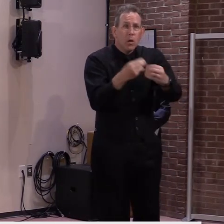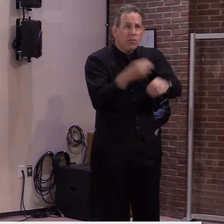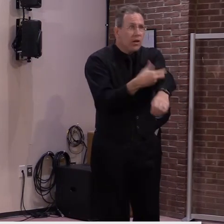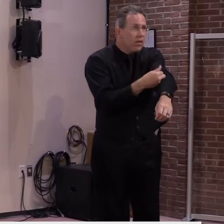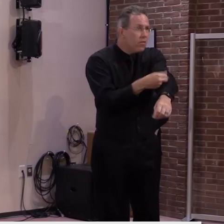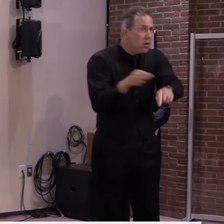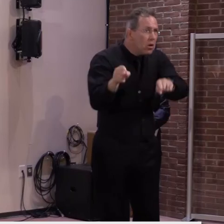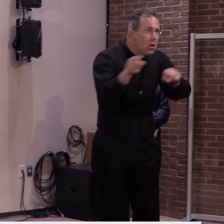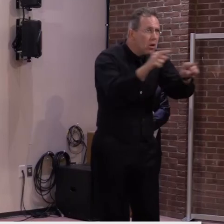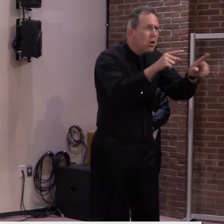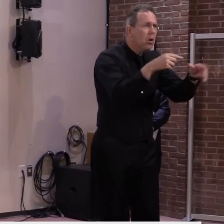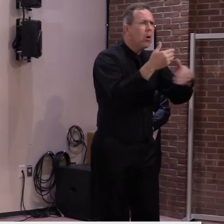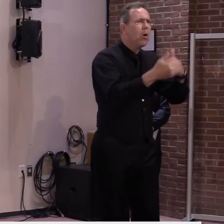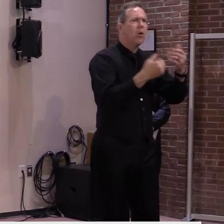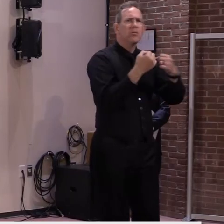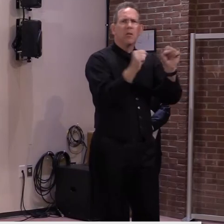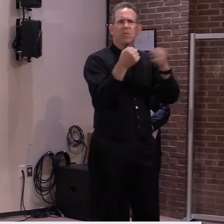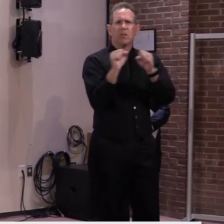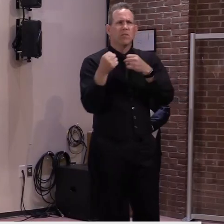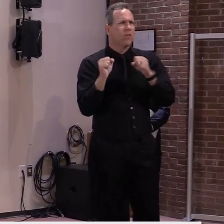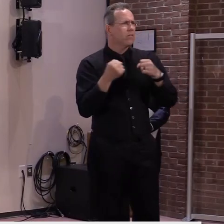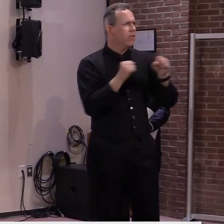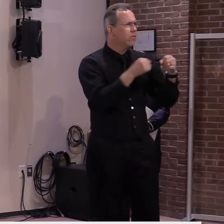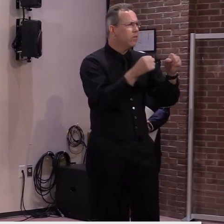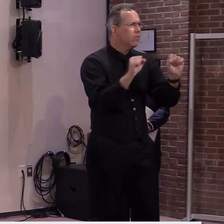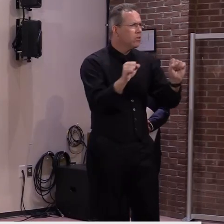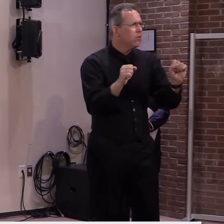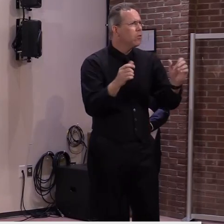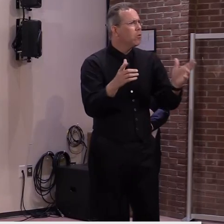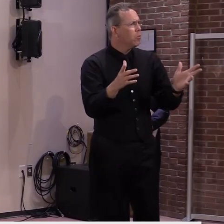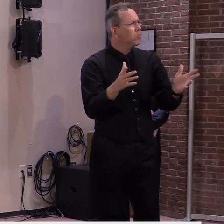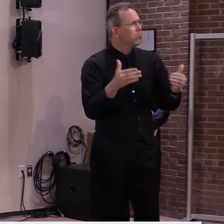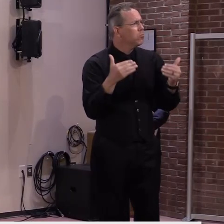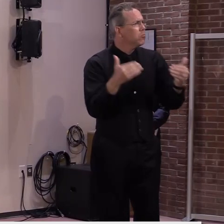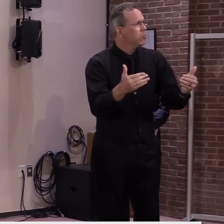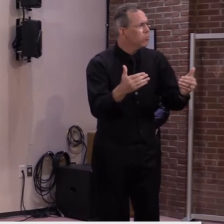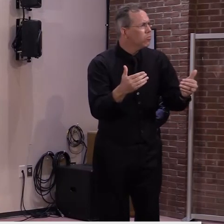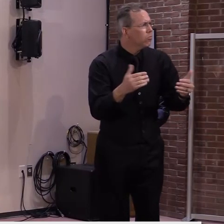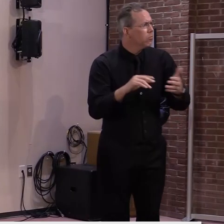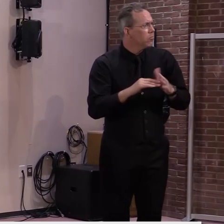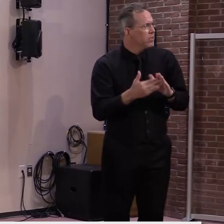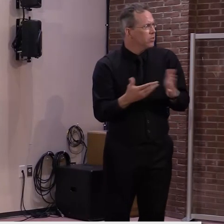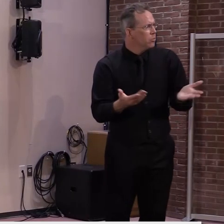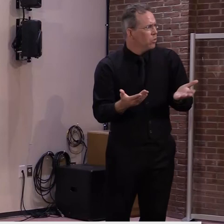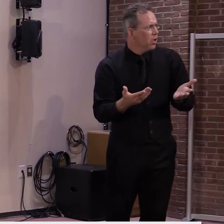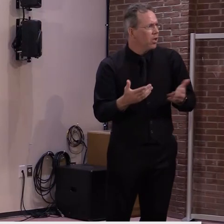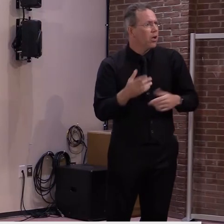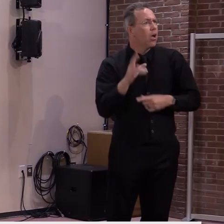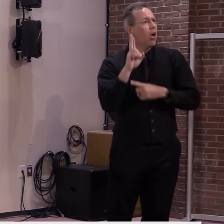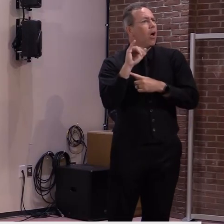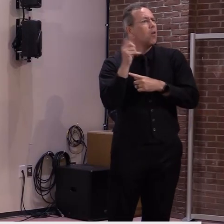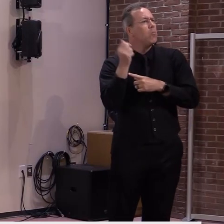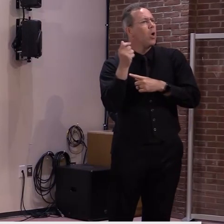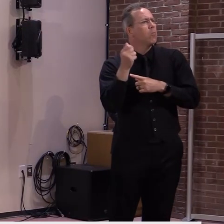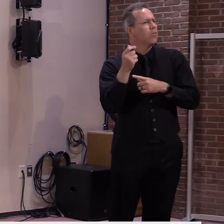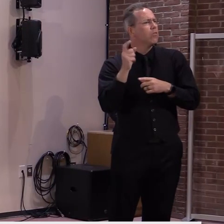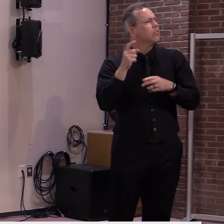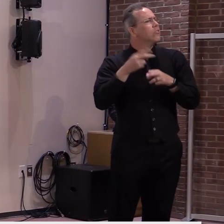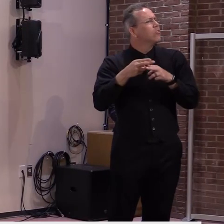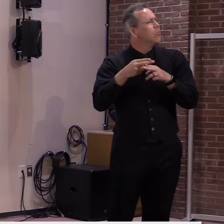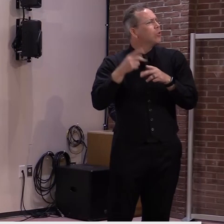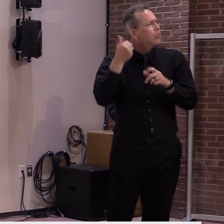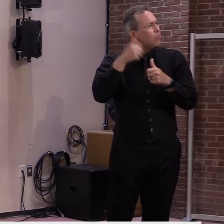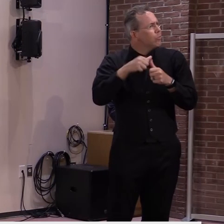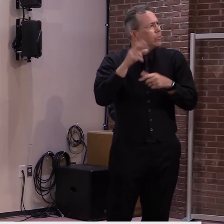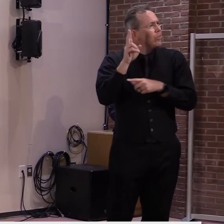is eligible because they are temporarily out of work or they have a long-term circumstance, in which case there may be